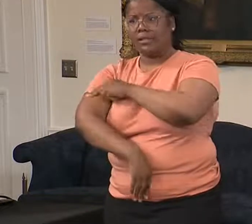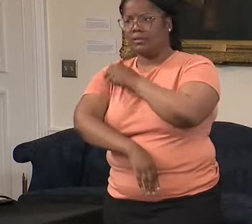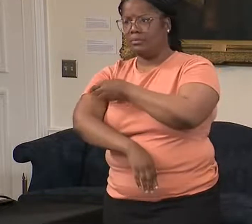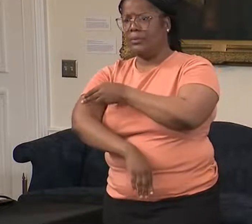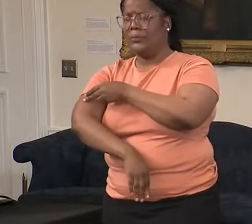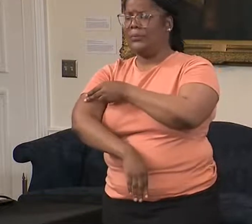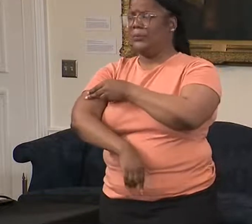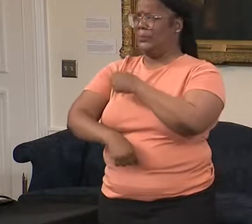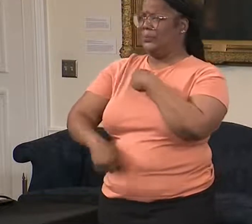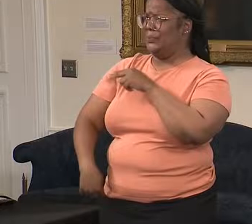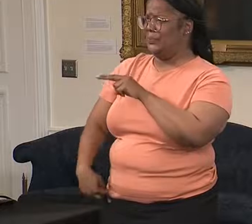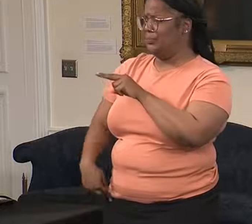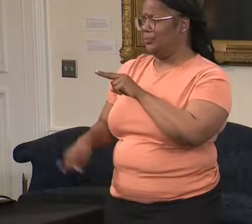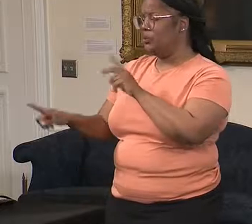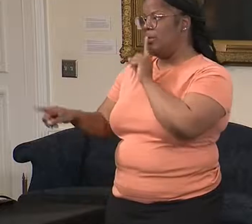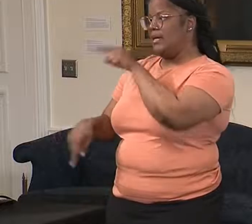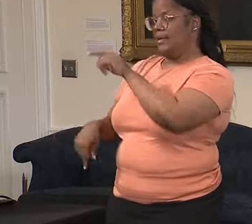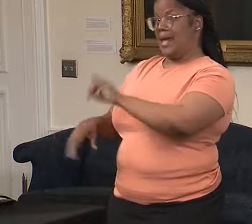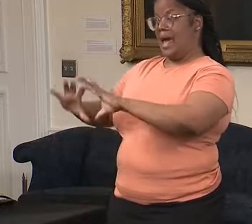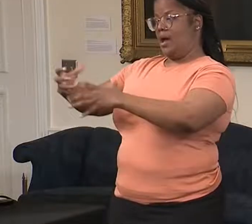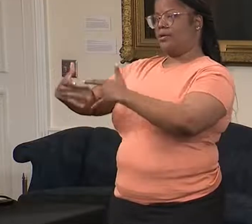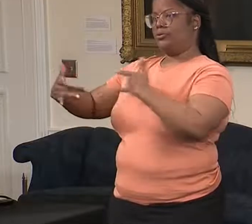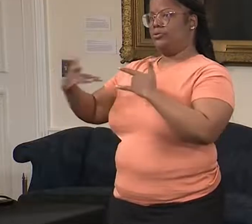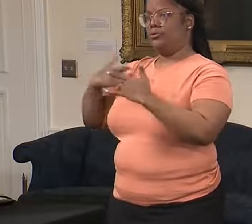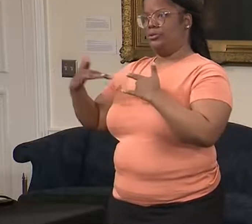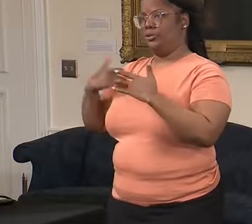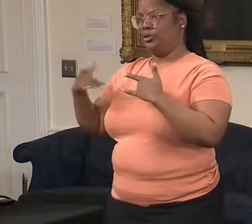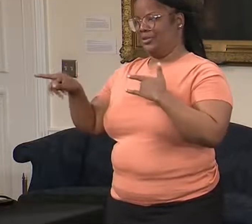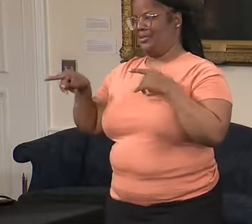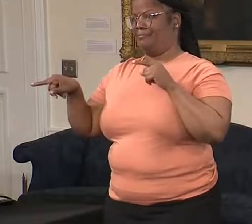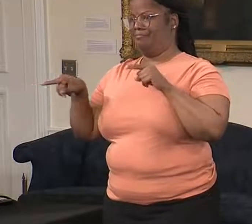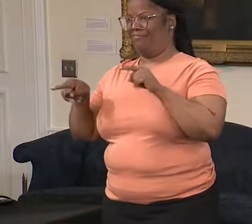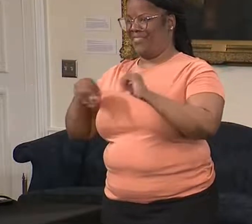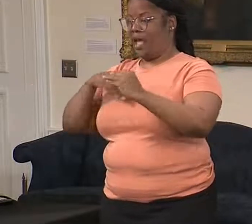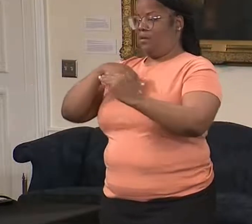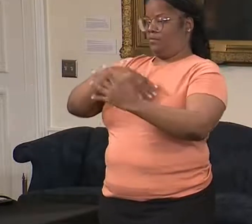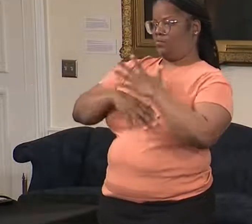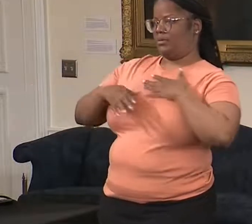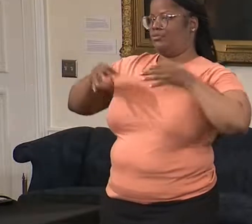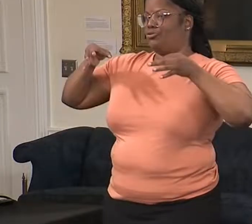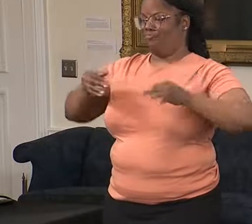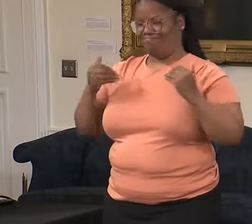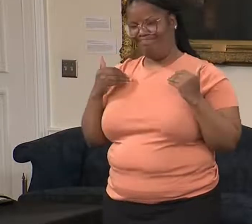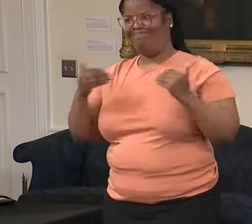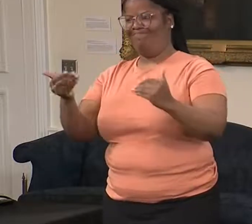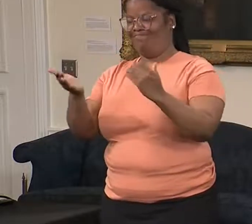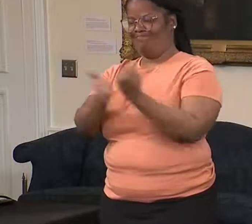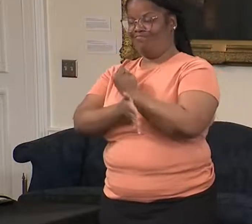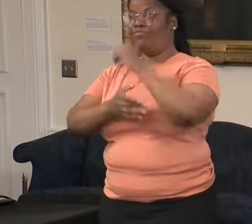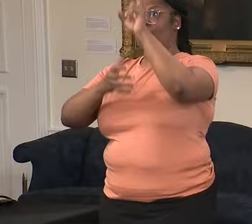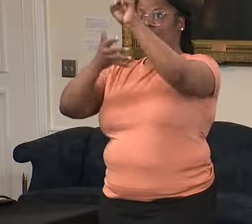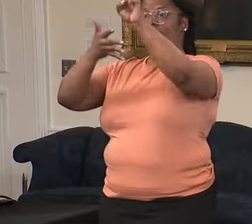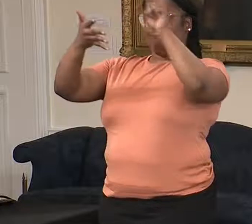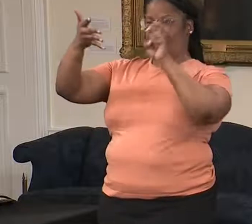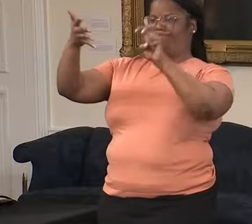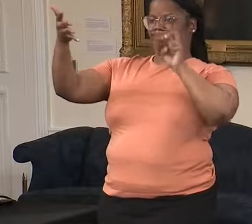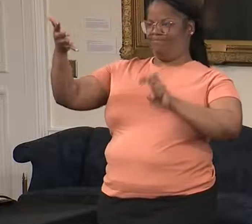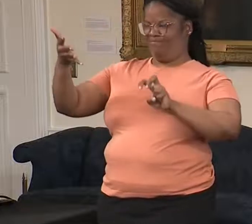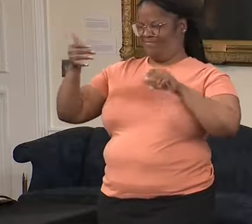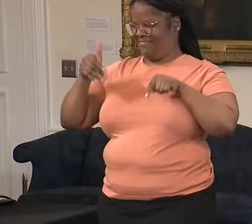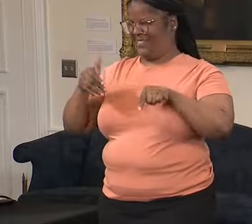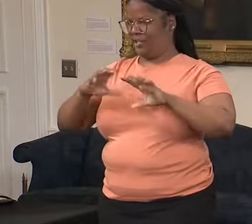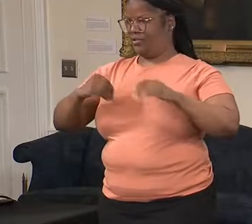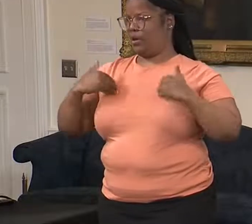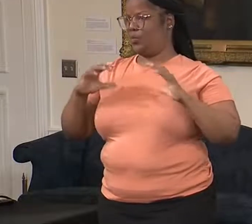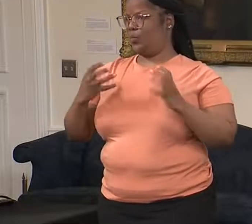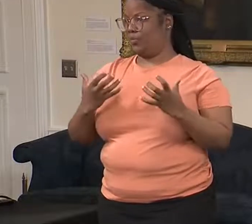just folks in their 70s and 80s and 90s. So getting more people, younger people, vaccinated faster is certainly